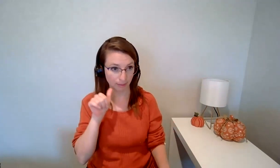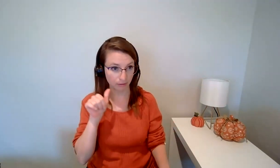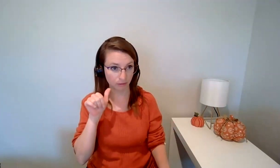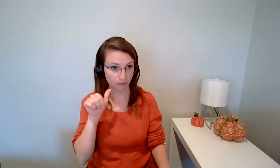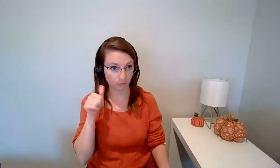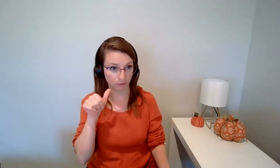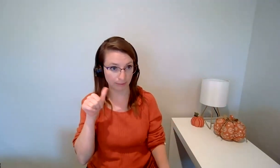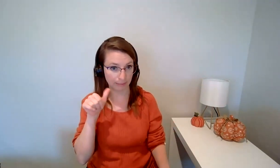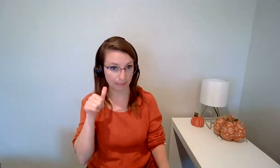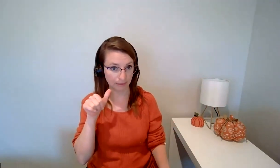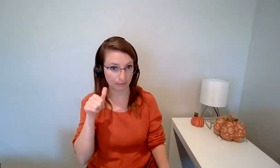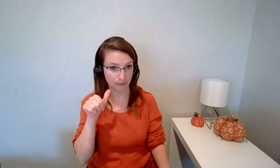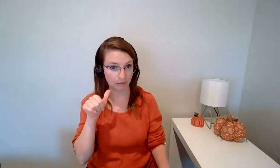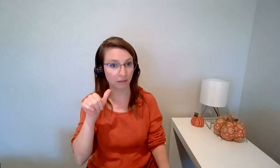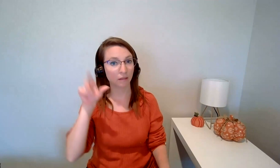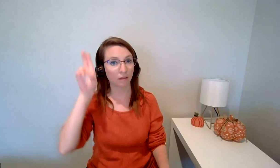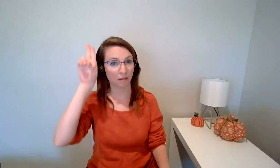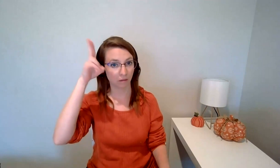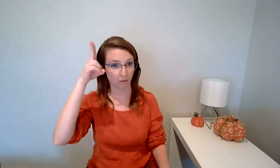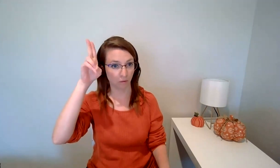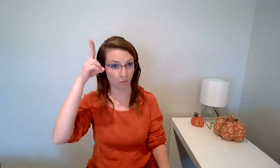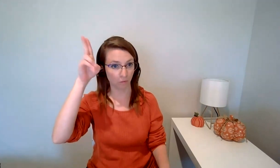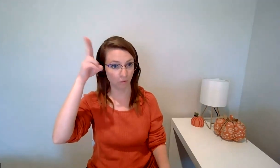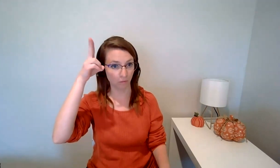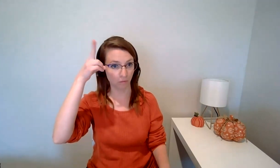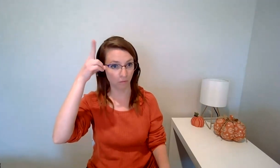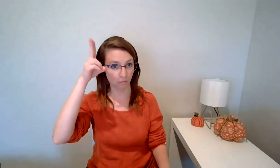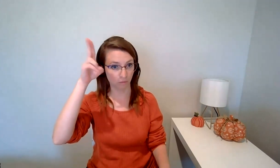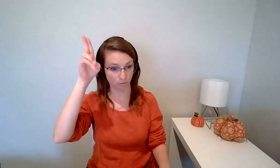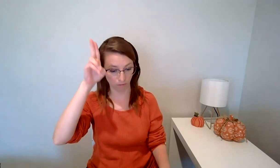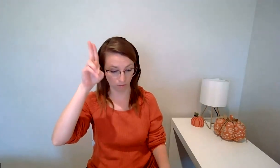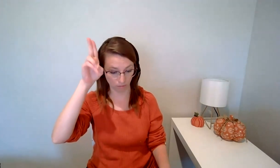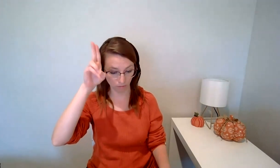aunt or aunt, uncle,